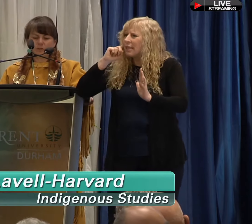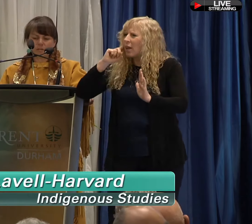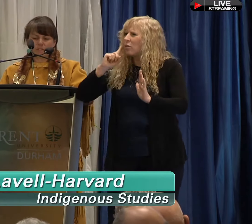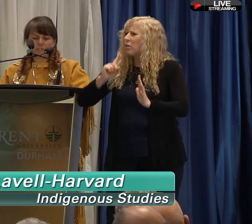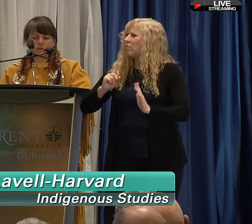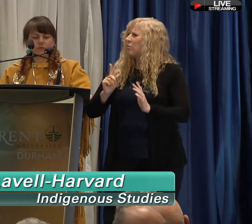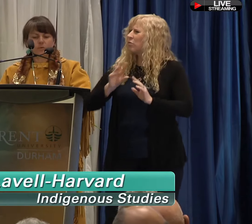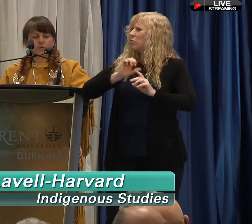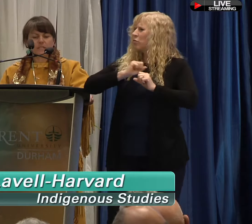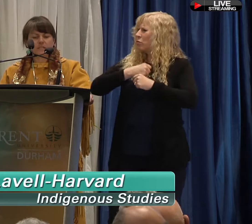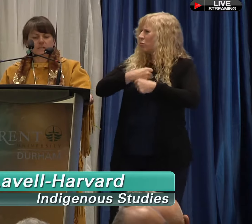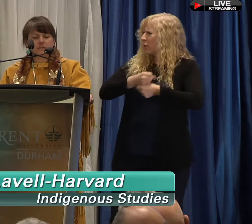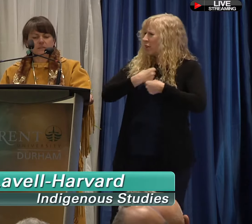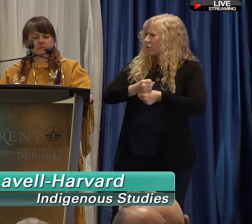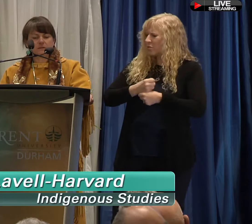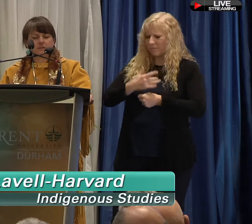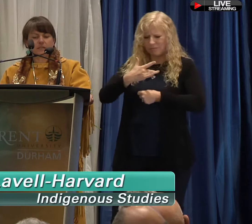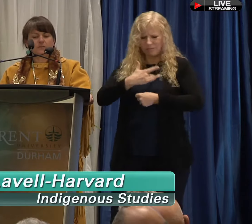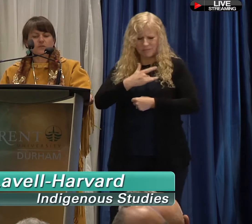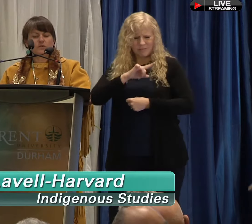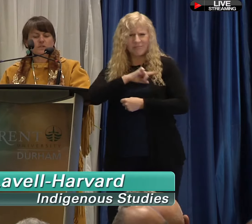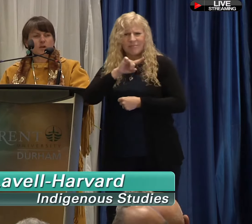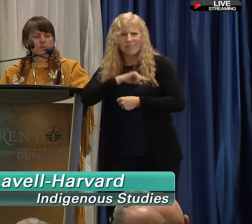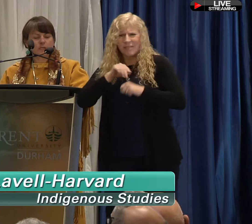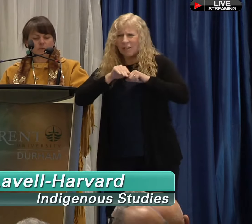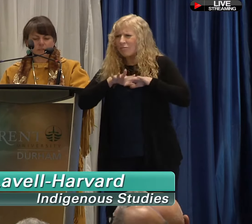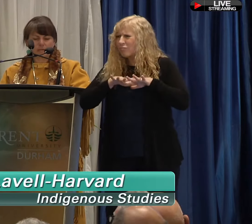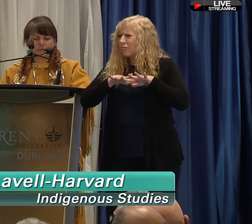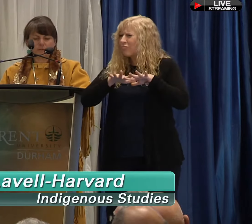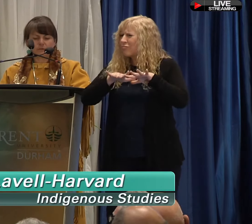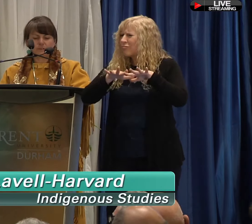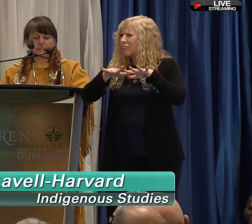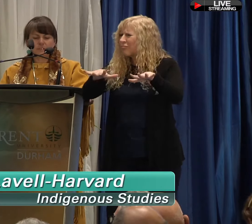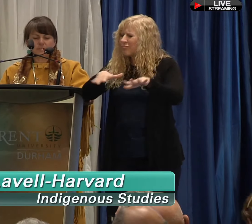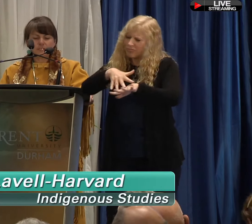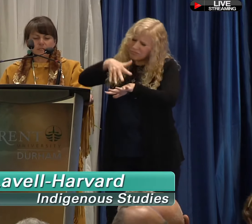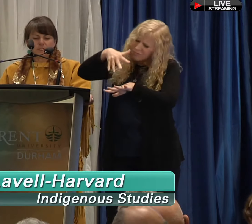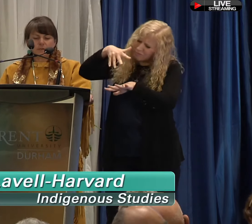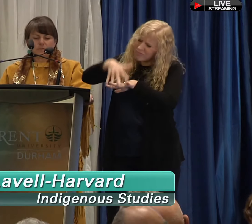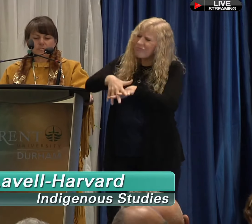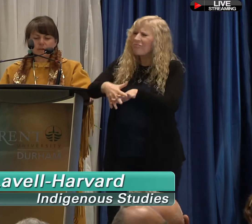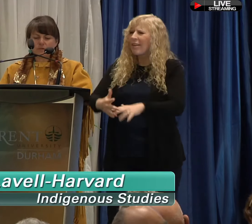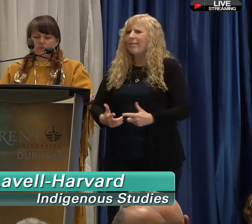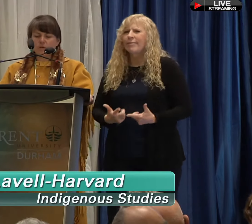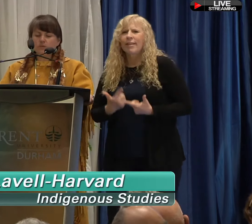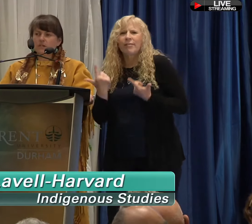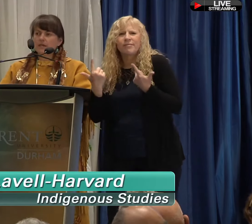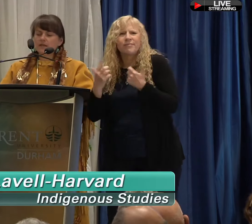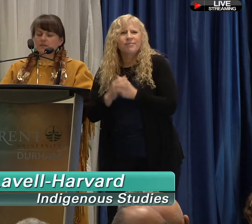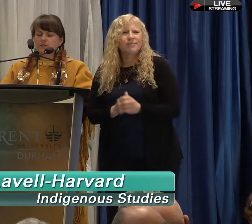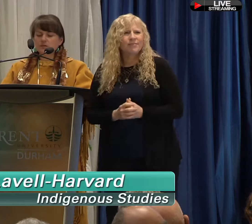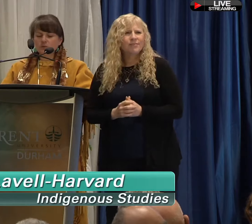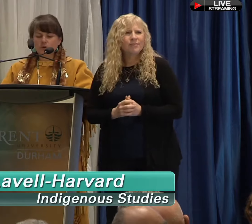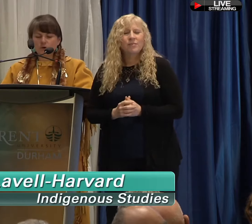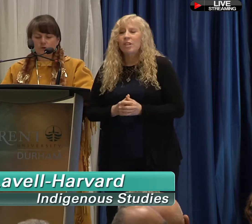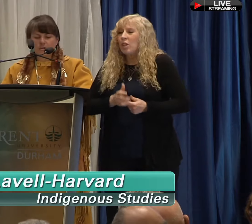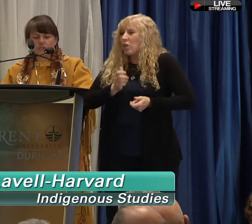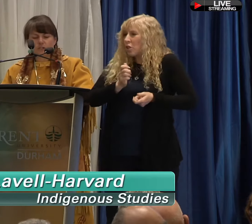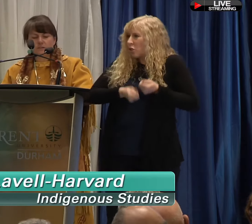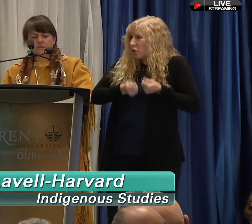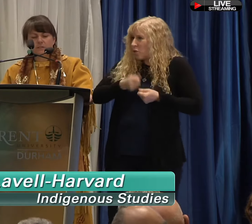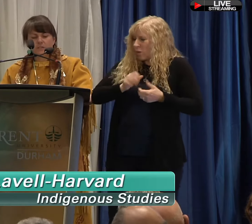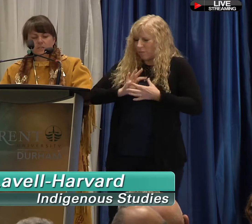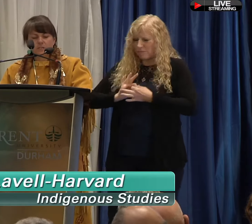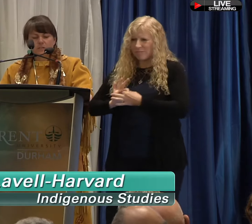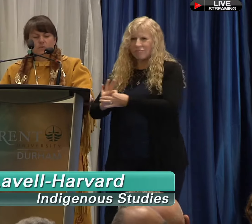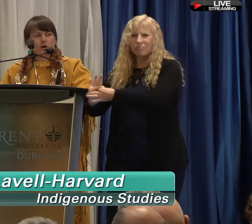heartbeat of creation reverberates still and infuses our being with life. We sound the drum to connect us with all